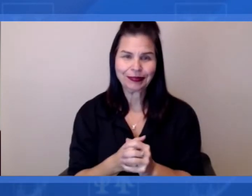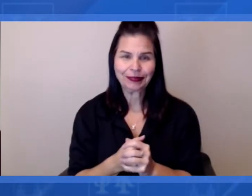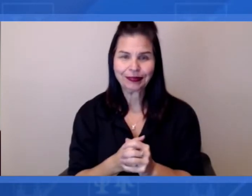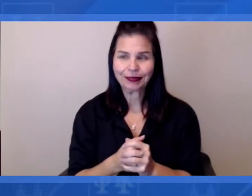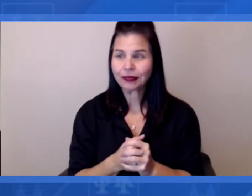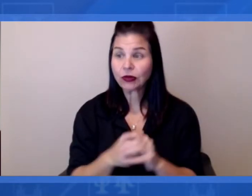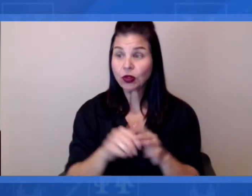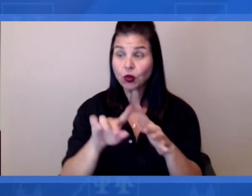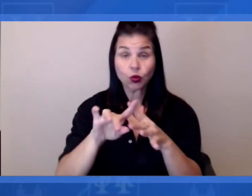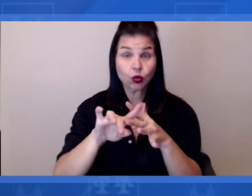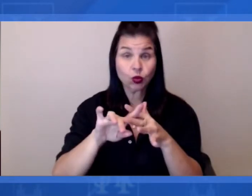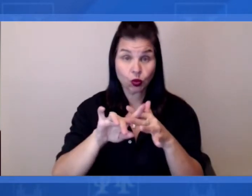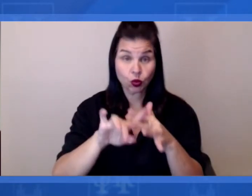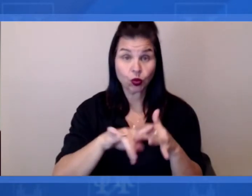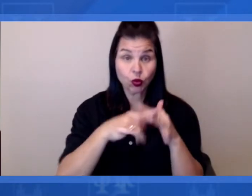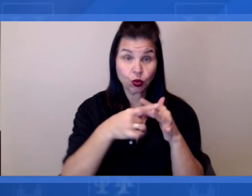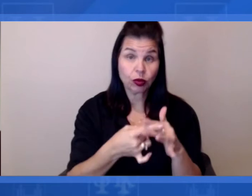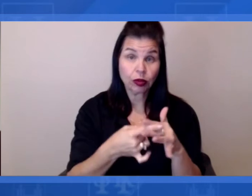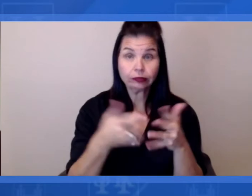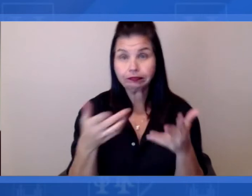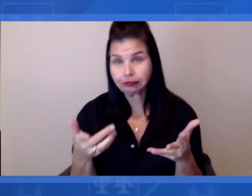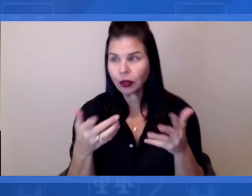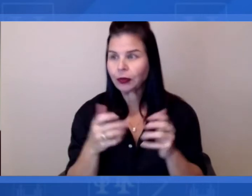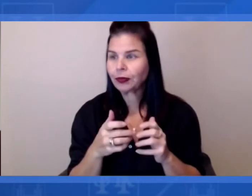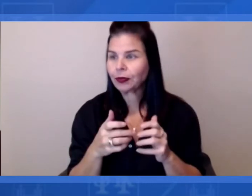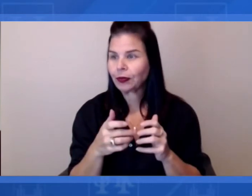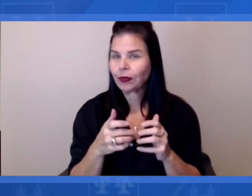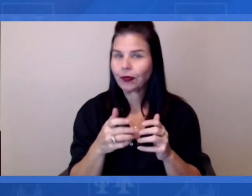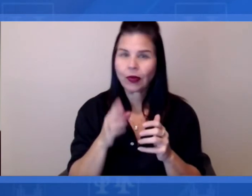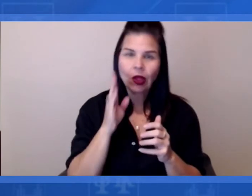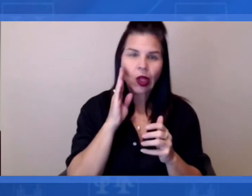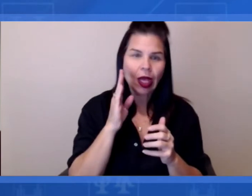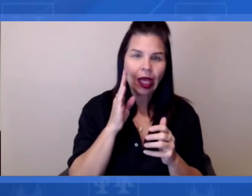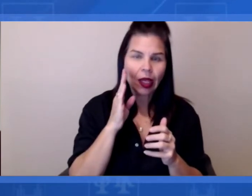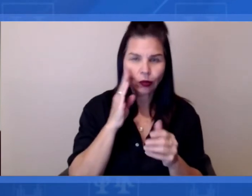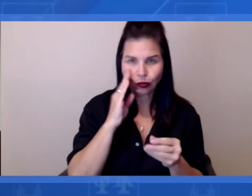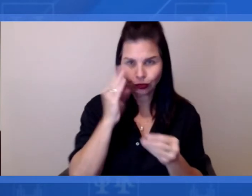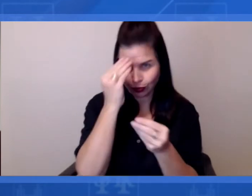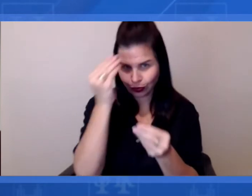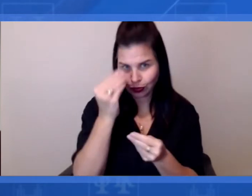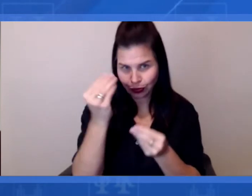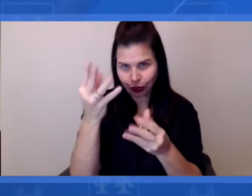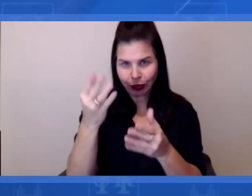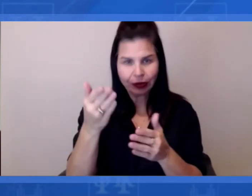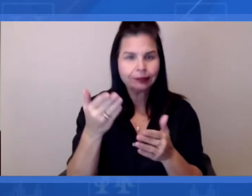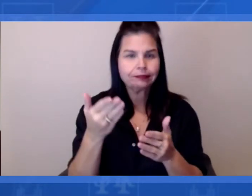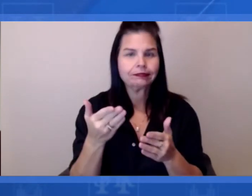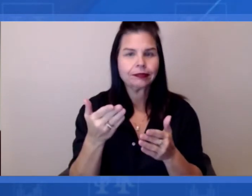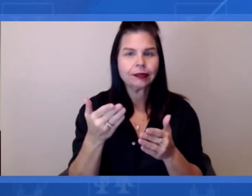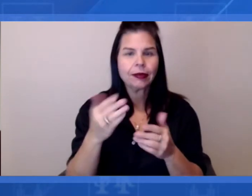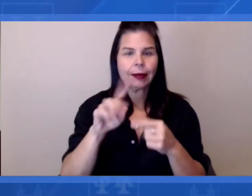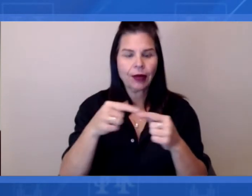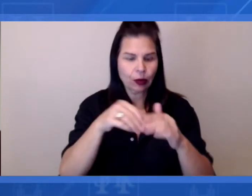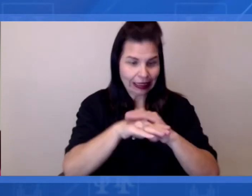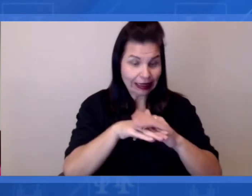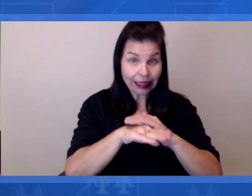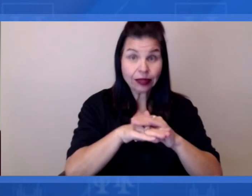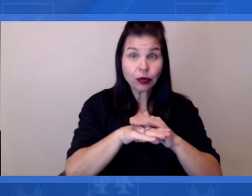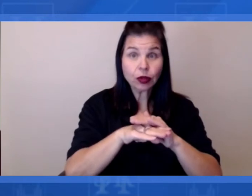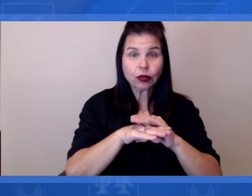To start with, I'm going to give you an update on accessible transportation